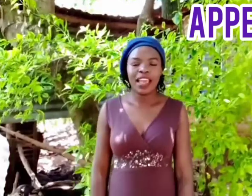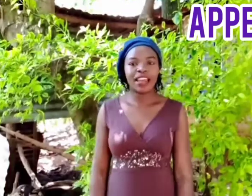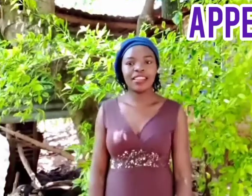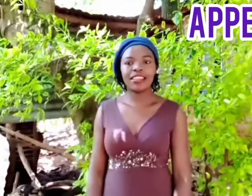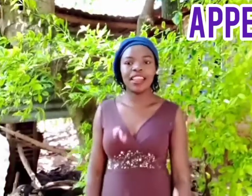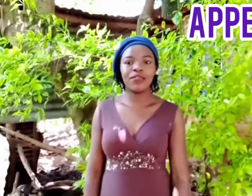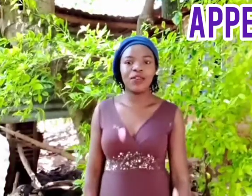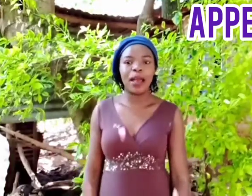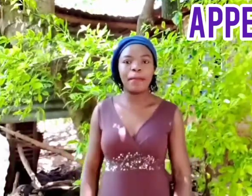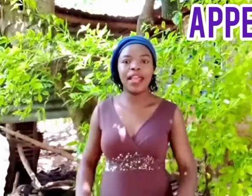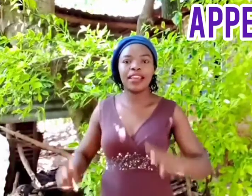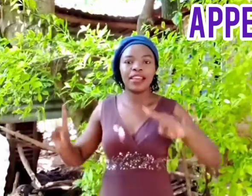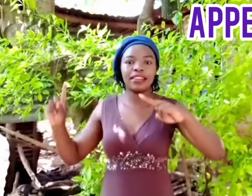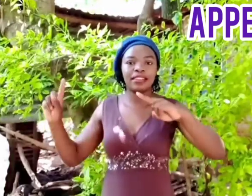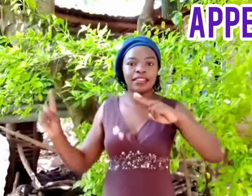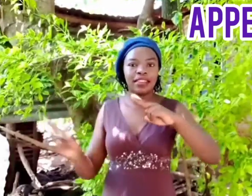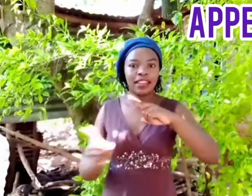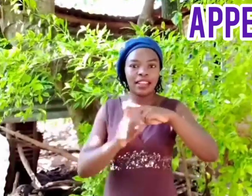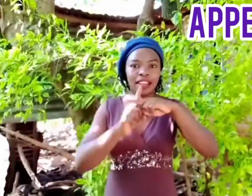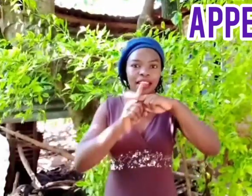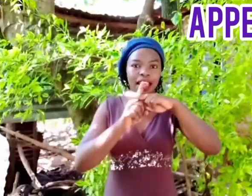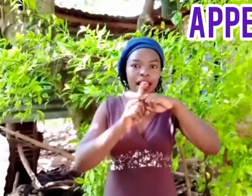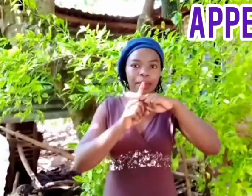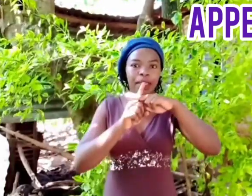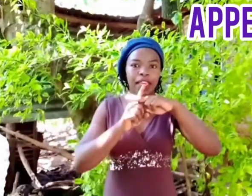Another sign for appear is appear,